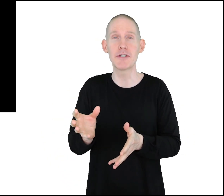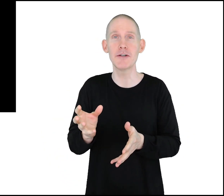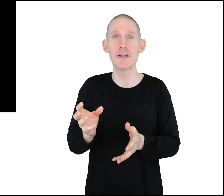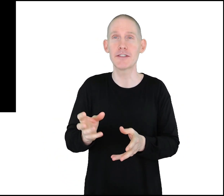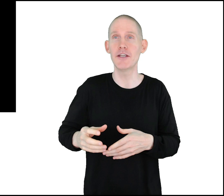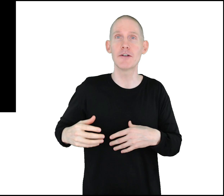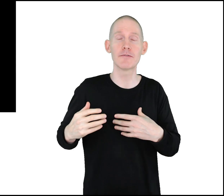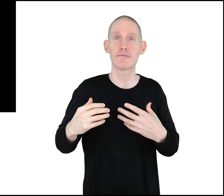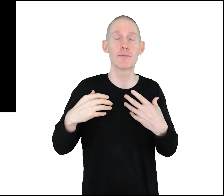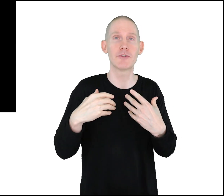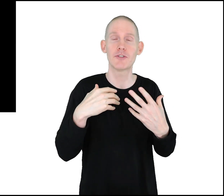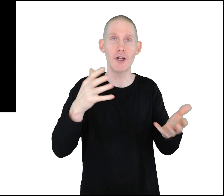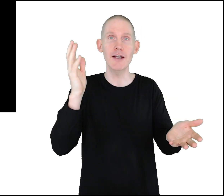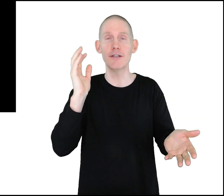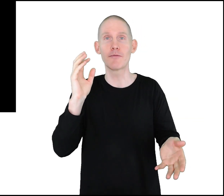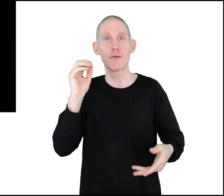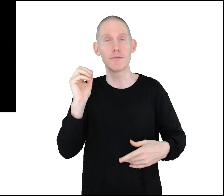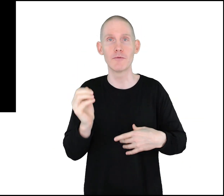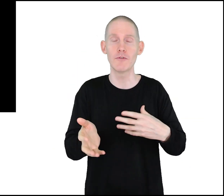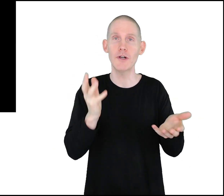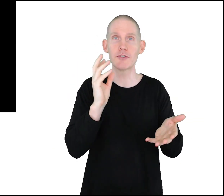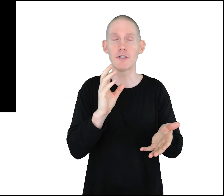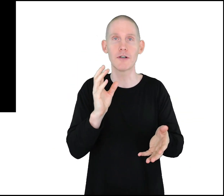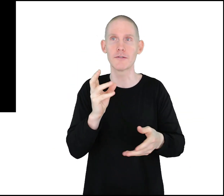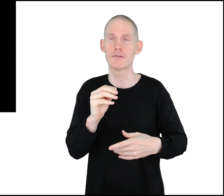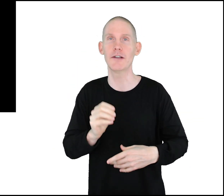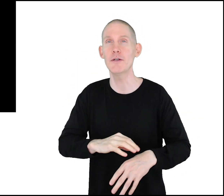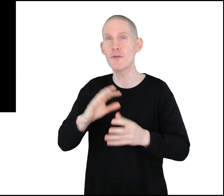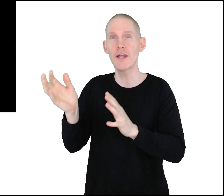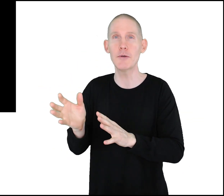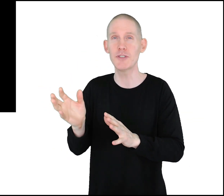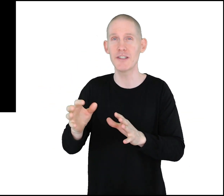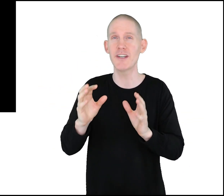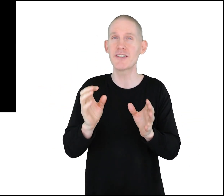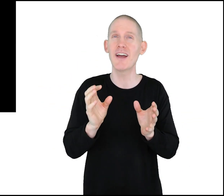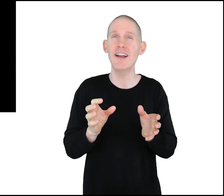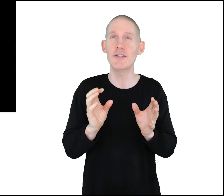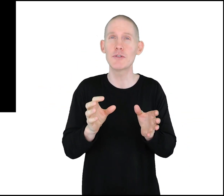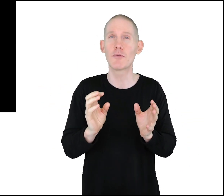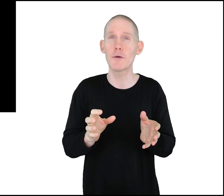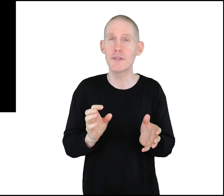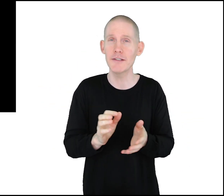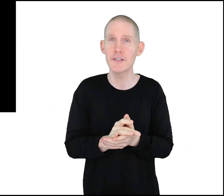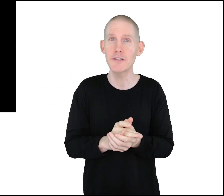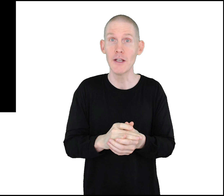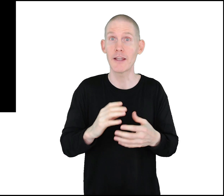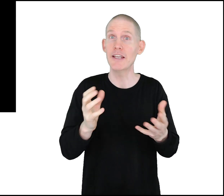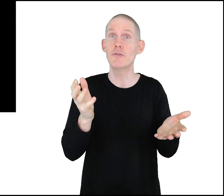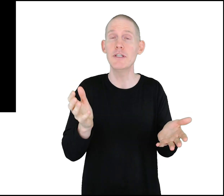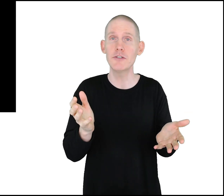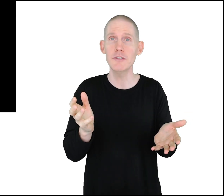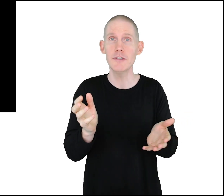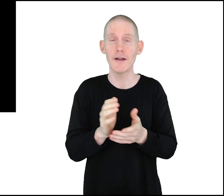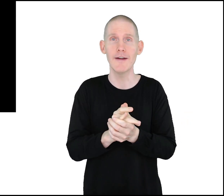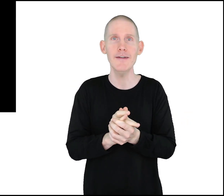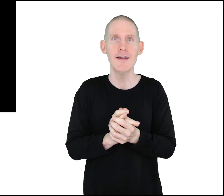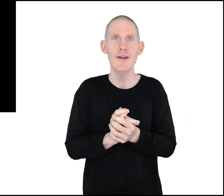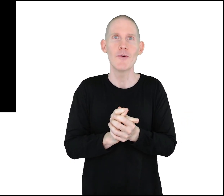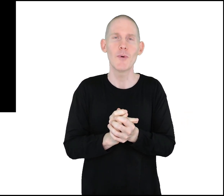speaker, let's say you're from China, you're from Russia, or a different language that does not use verb tenses, like Indonesian, well,